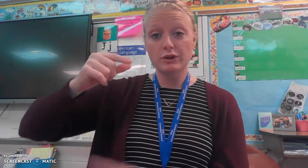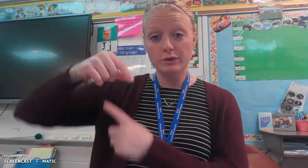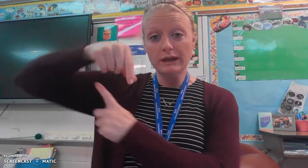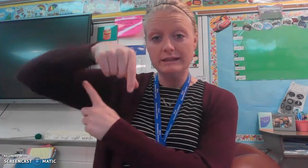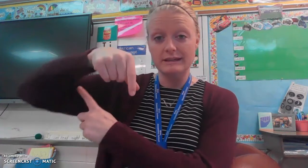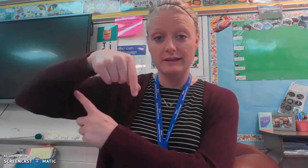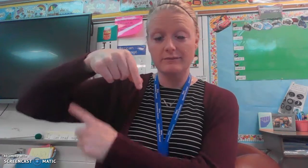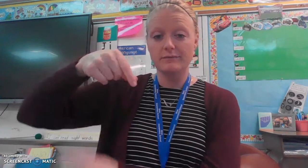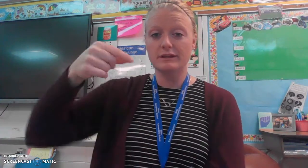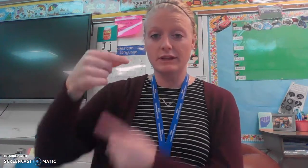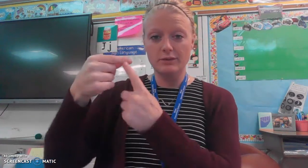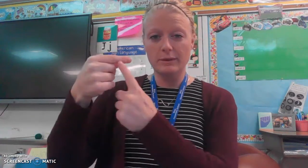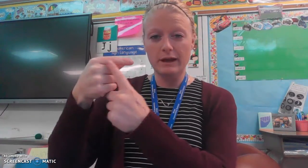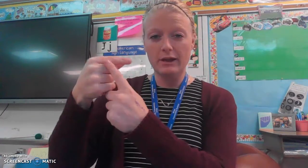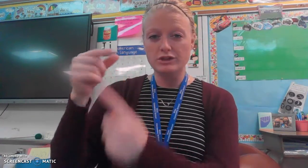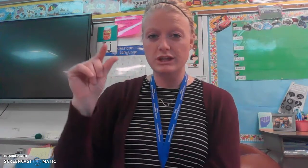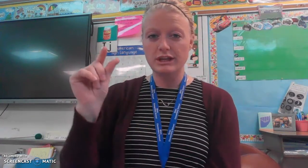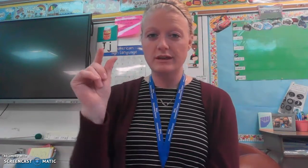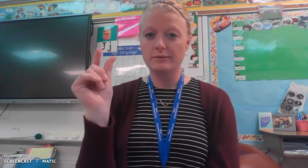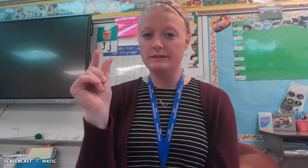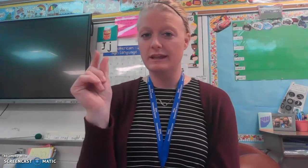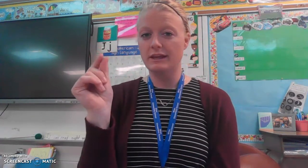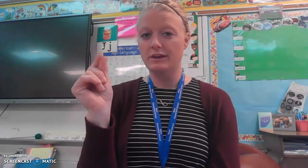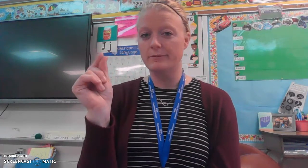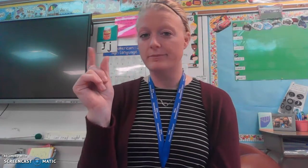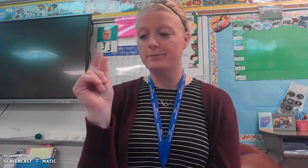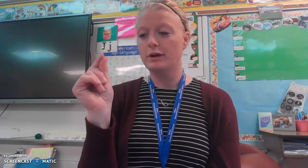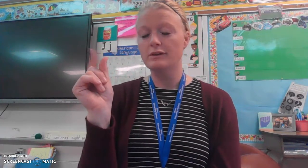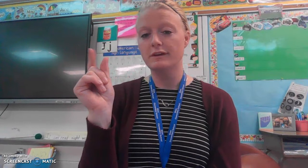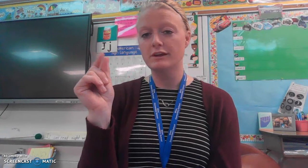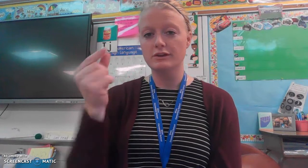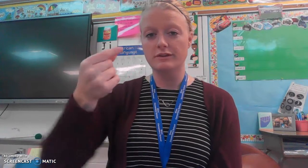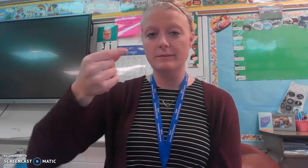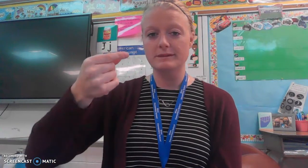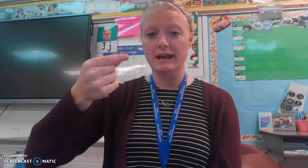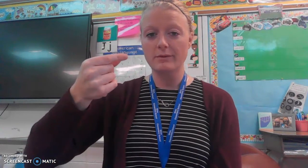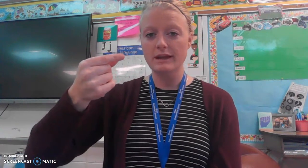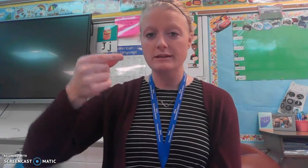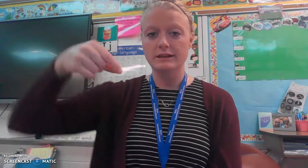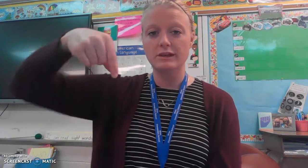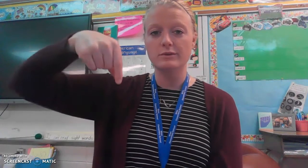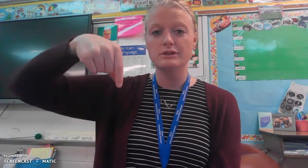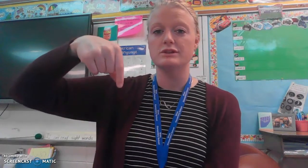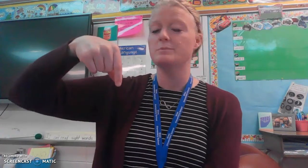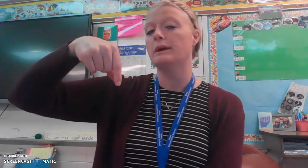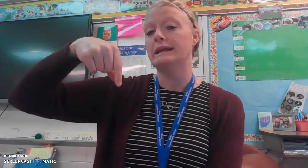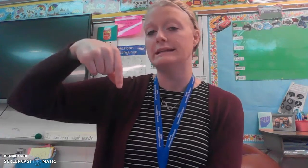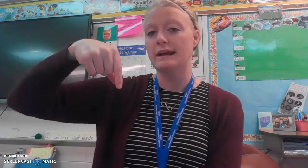Q is you remember how G was like your pointer finger and your thumb sideways? Q is just pointing